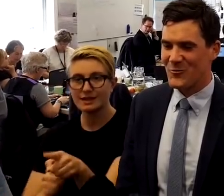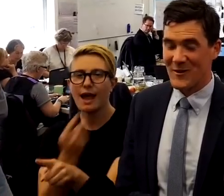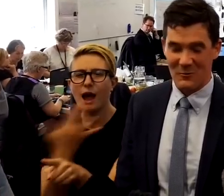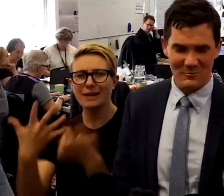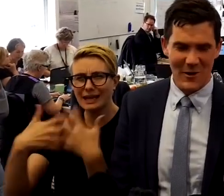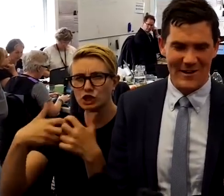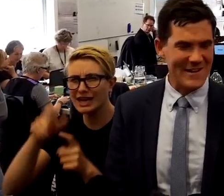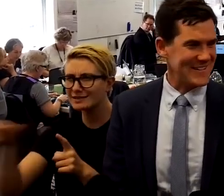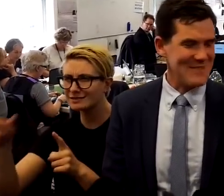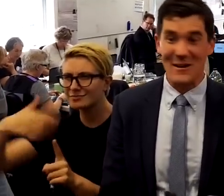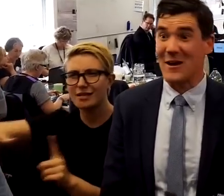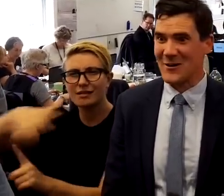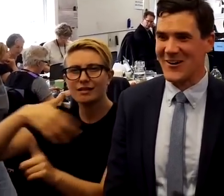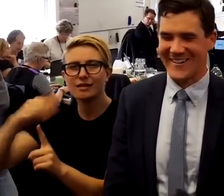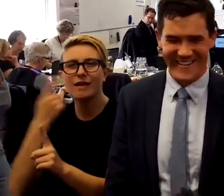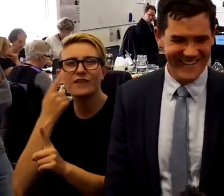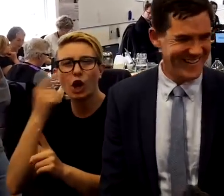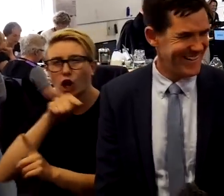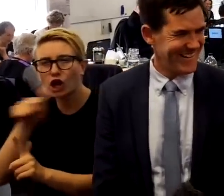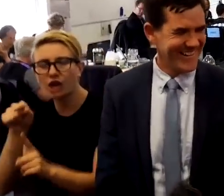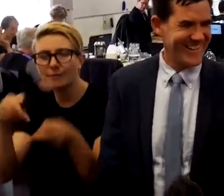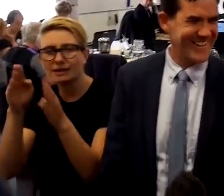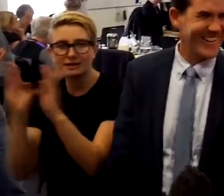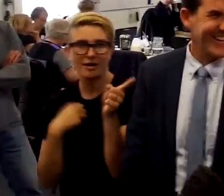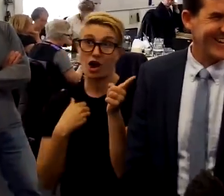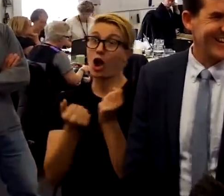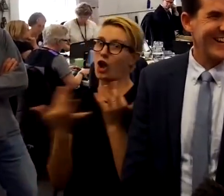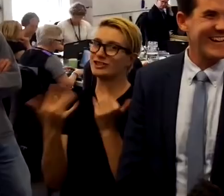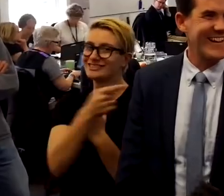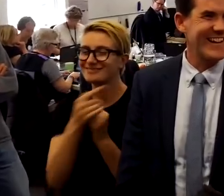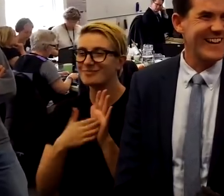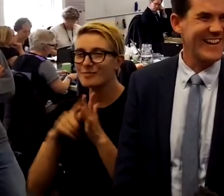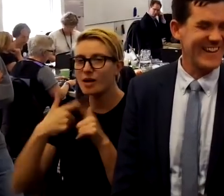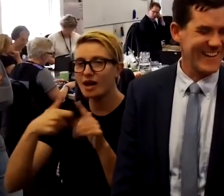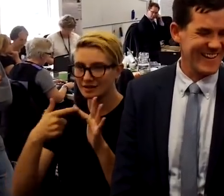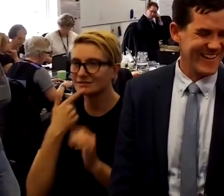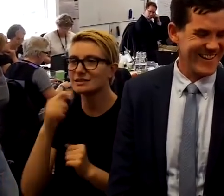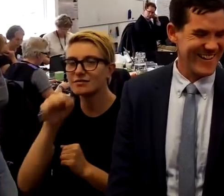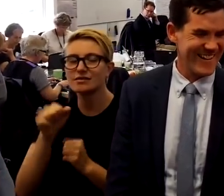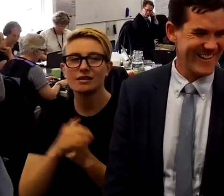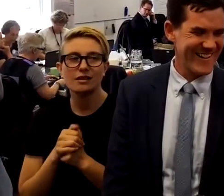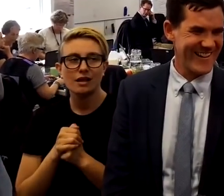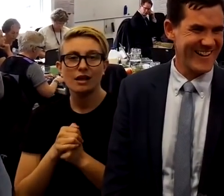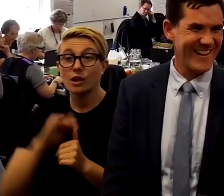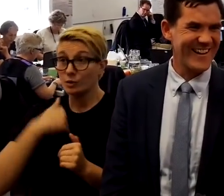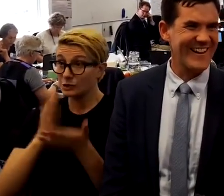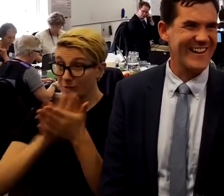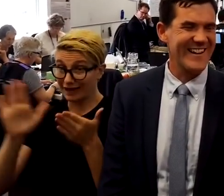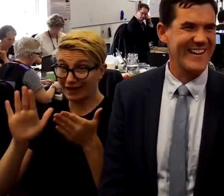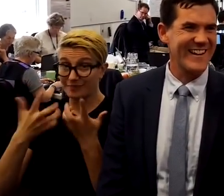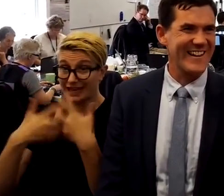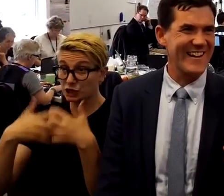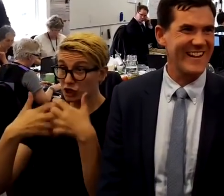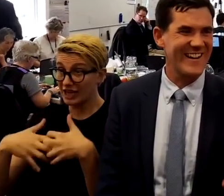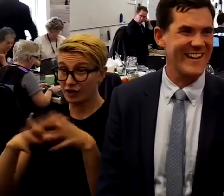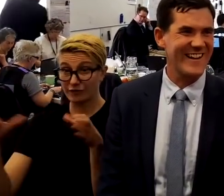Oh, Mike can answer that. A lot. Look, I think we need to be really clear here. As the actual engineering fraternity doesn't